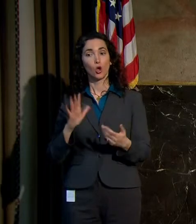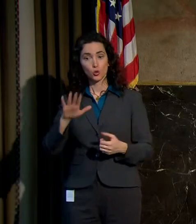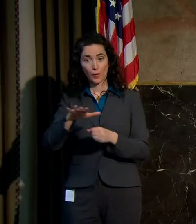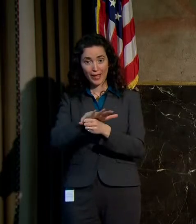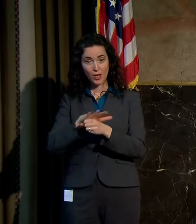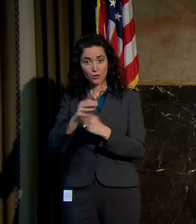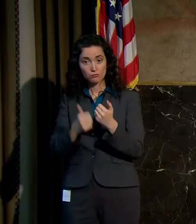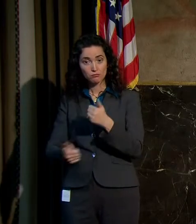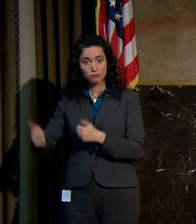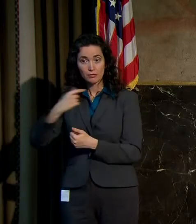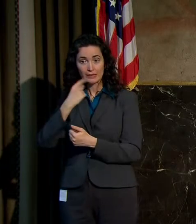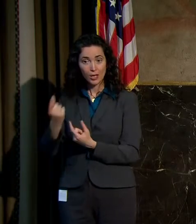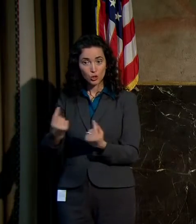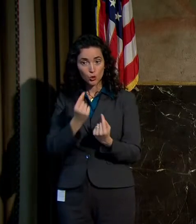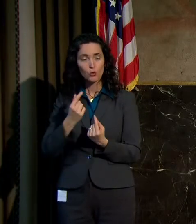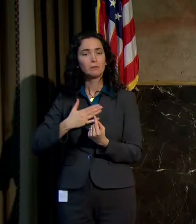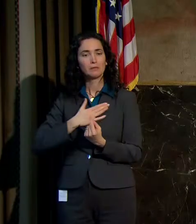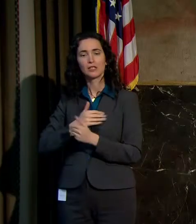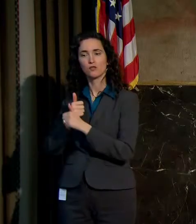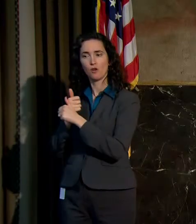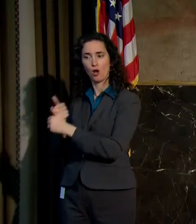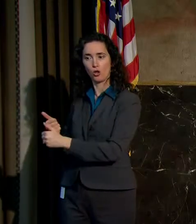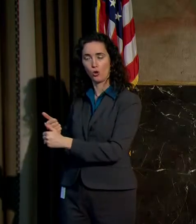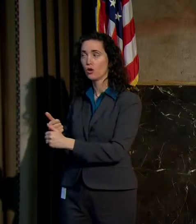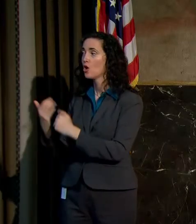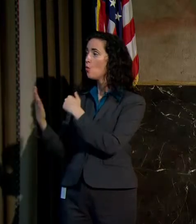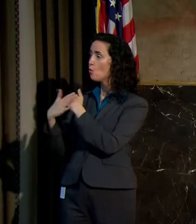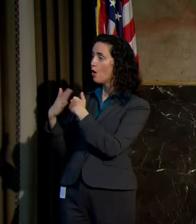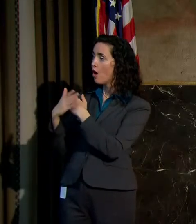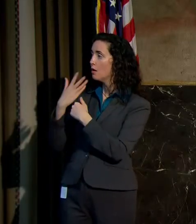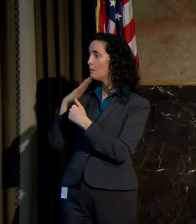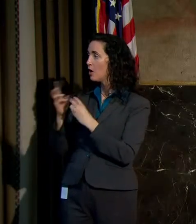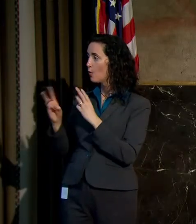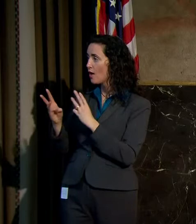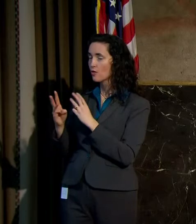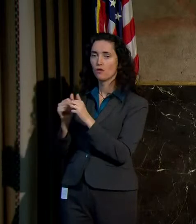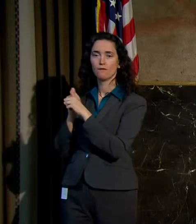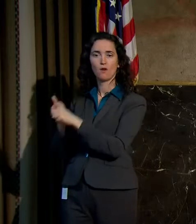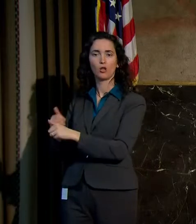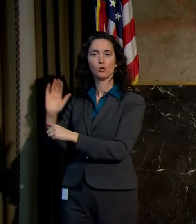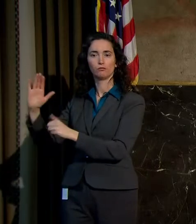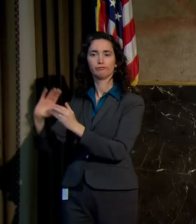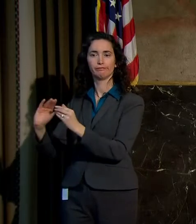local officials during any severe weather or other emergency event.